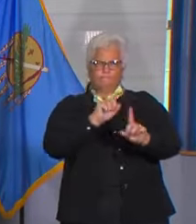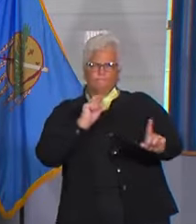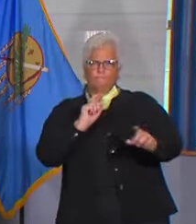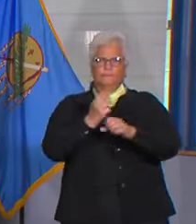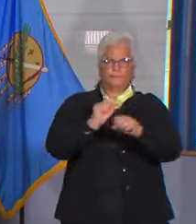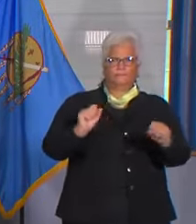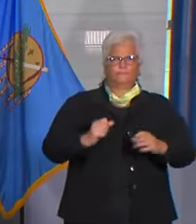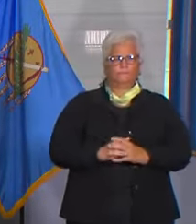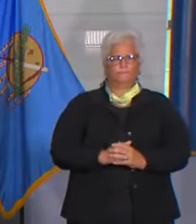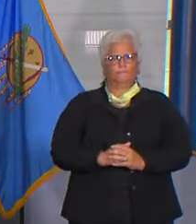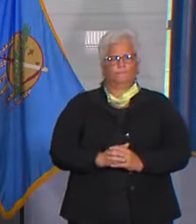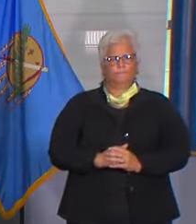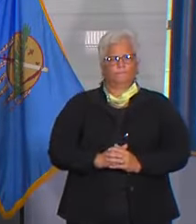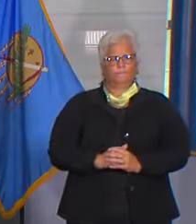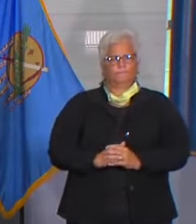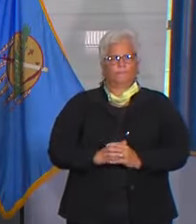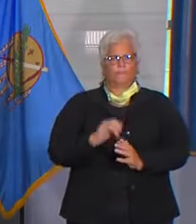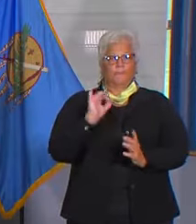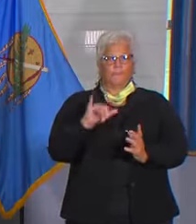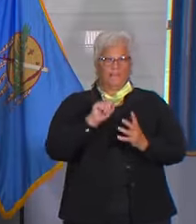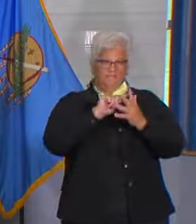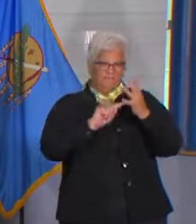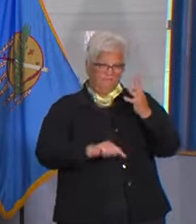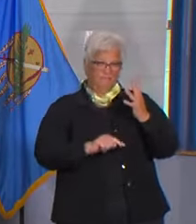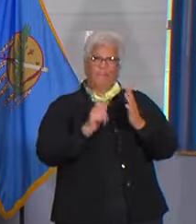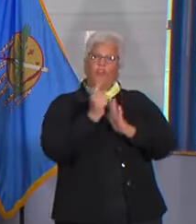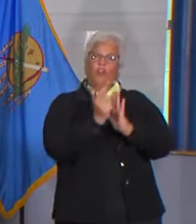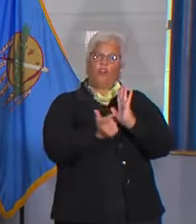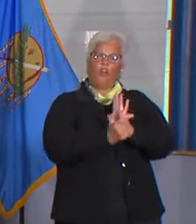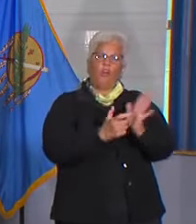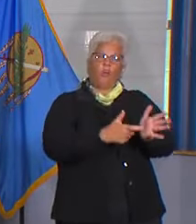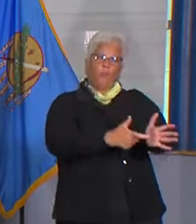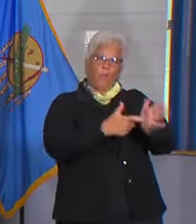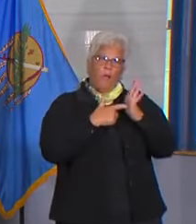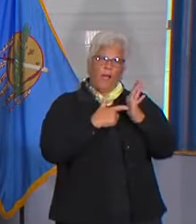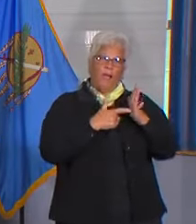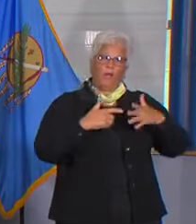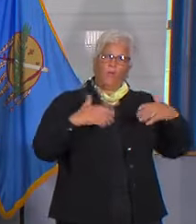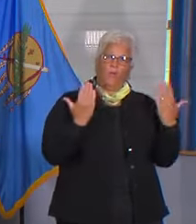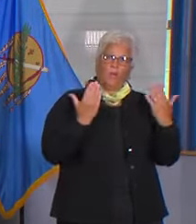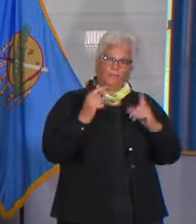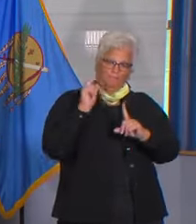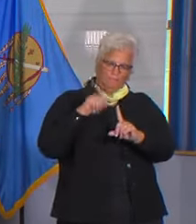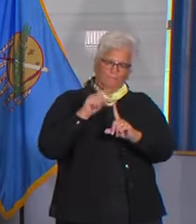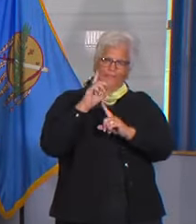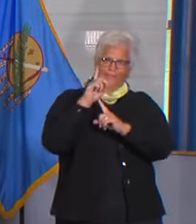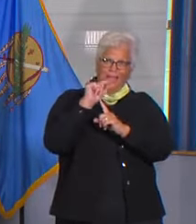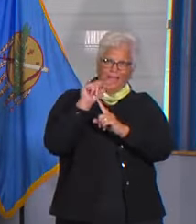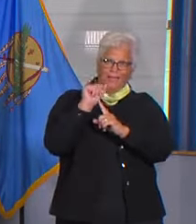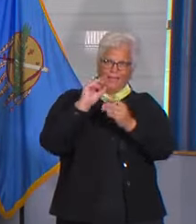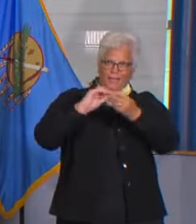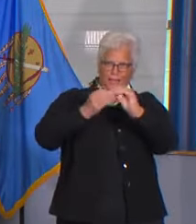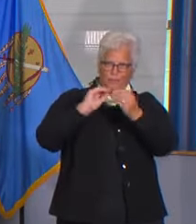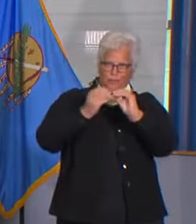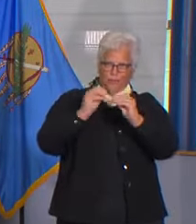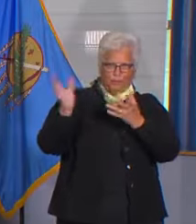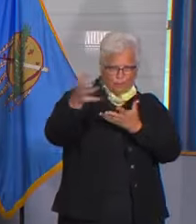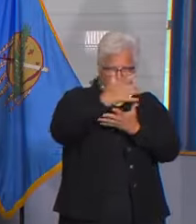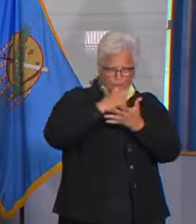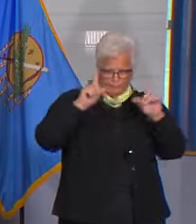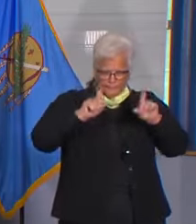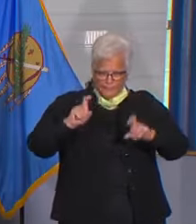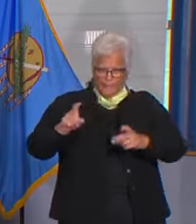always listening to and getting feedback from other groups around the state and around the country. But when it